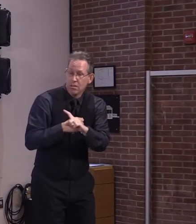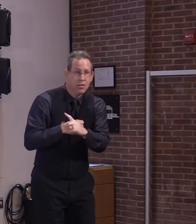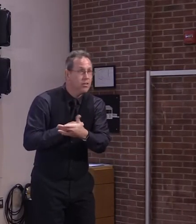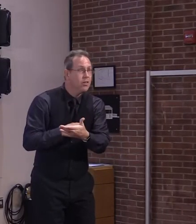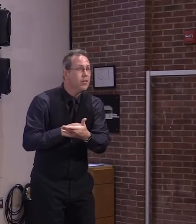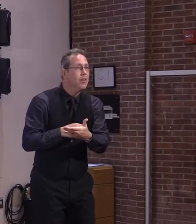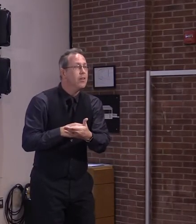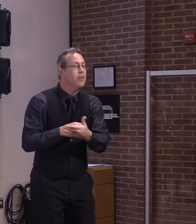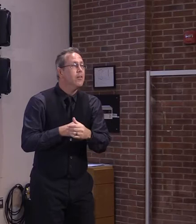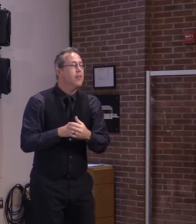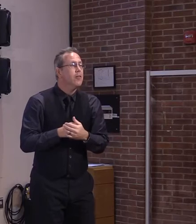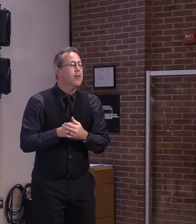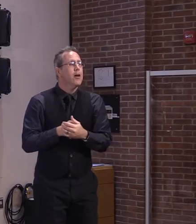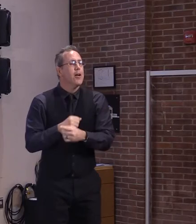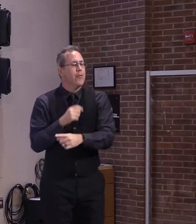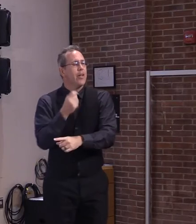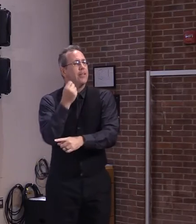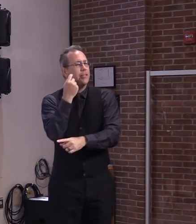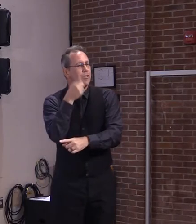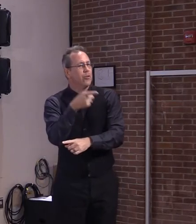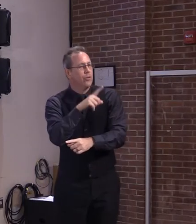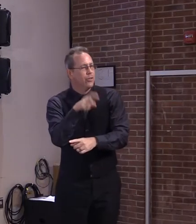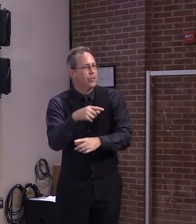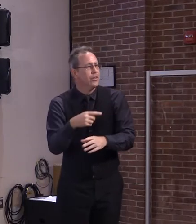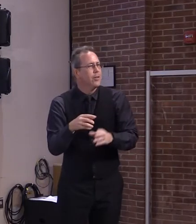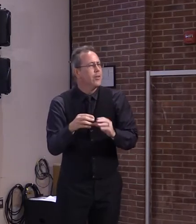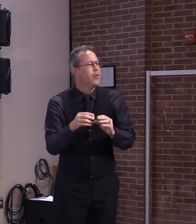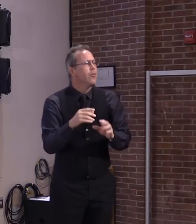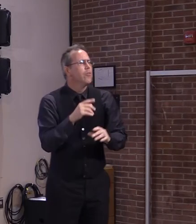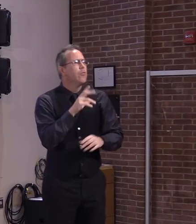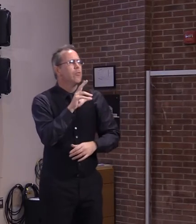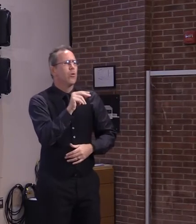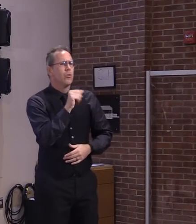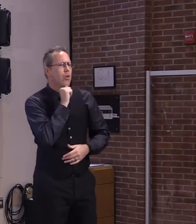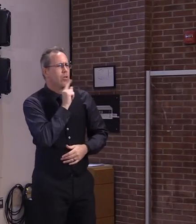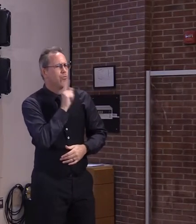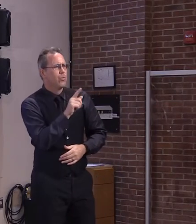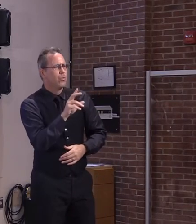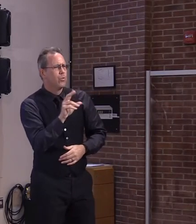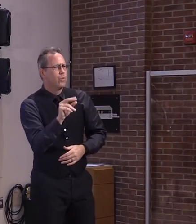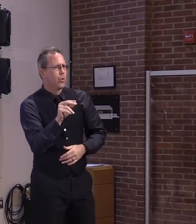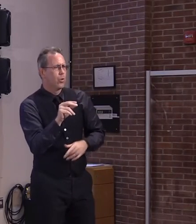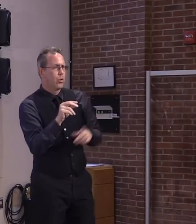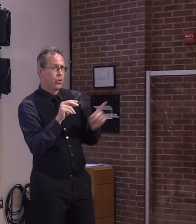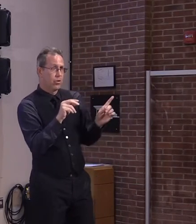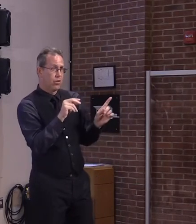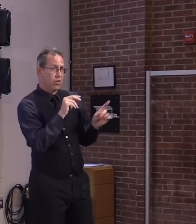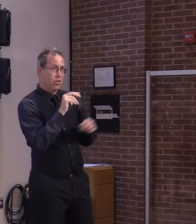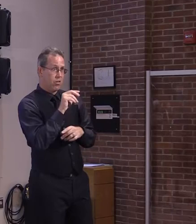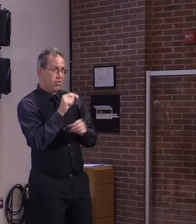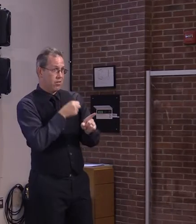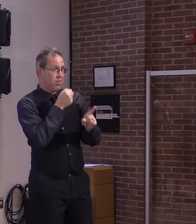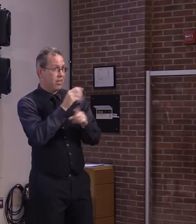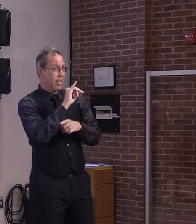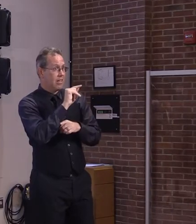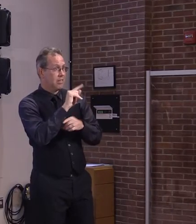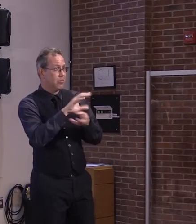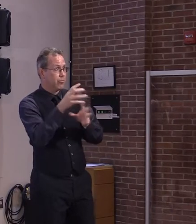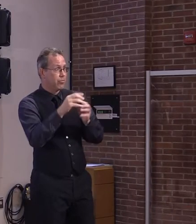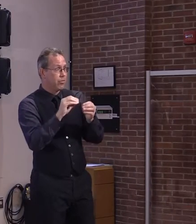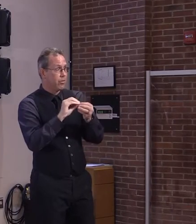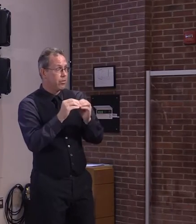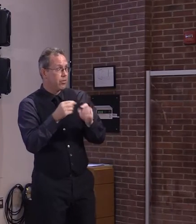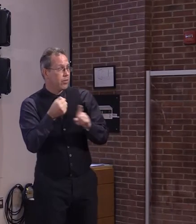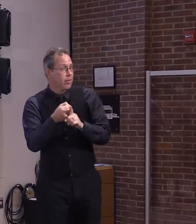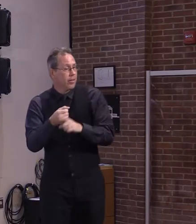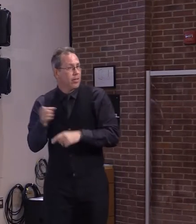glitch has anything to do with this specific outbreak. I mean, it's a small number. There were 28 cases in that facility last week.